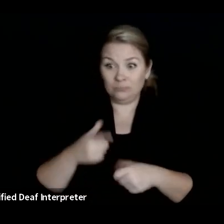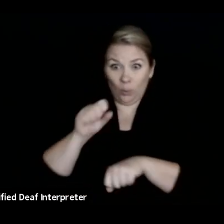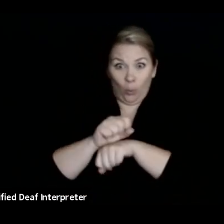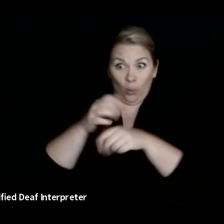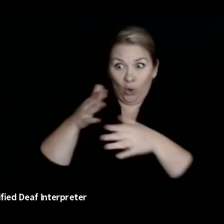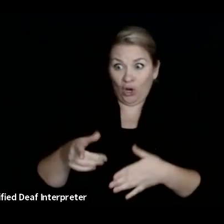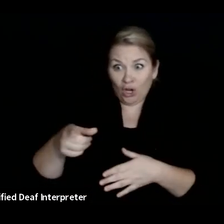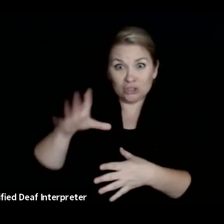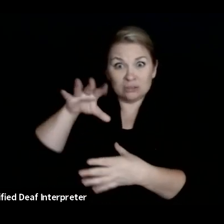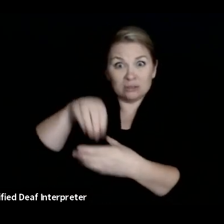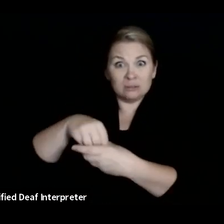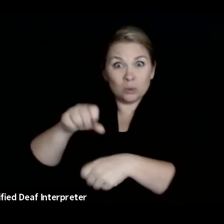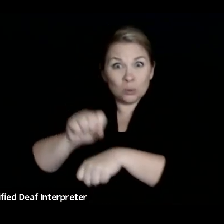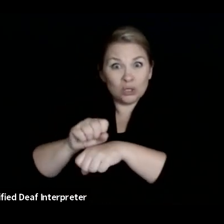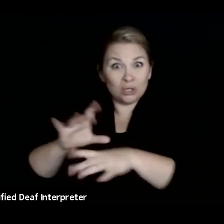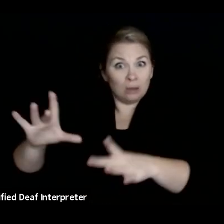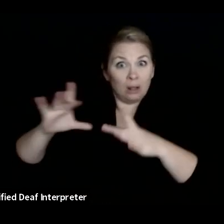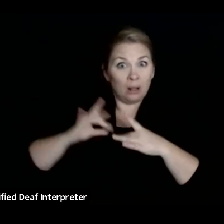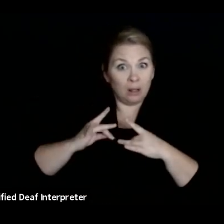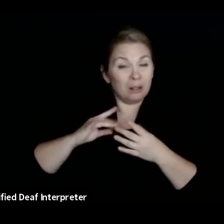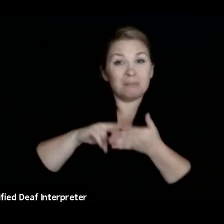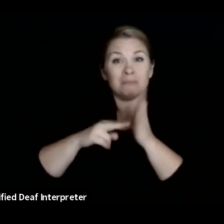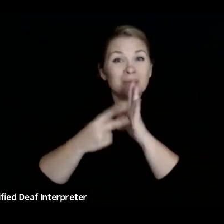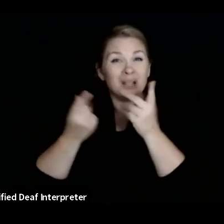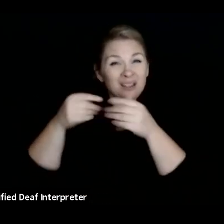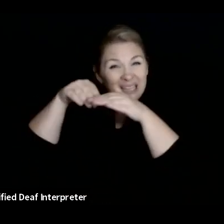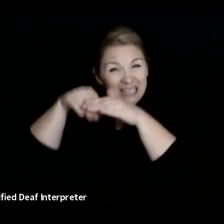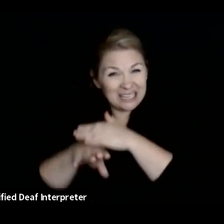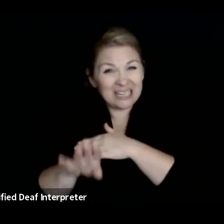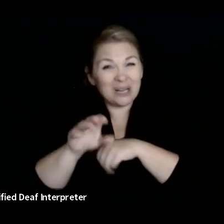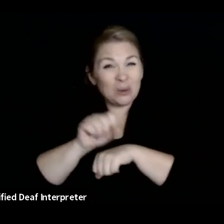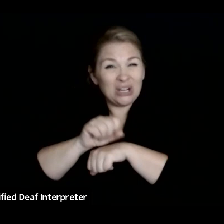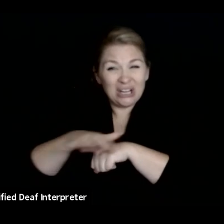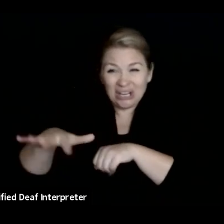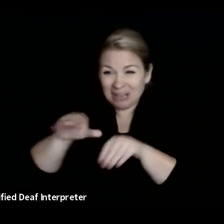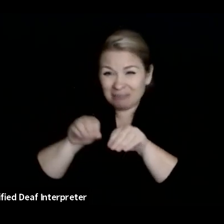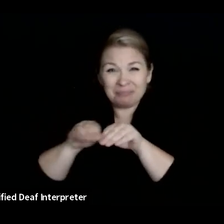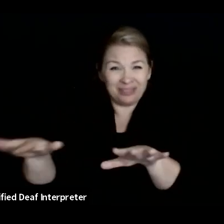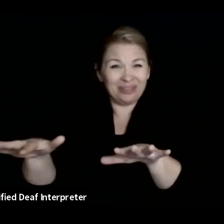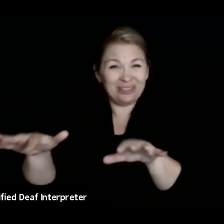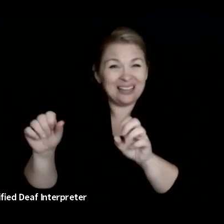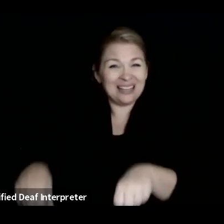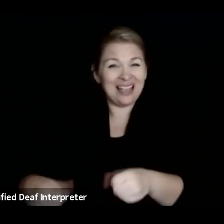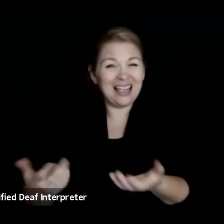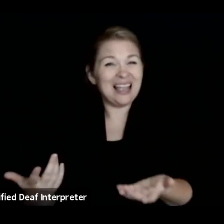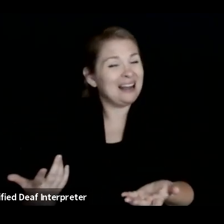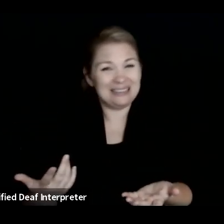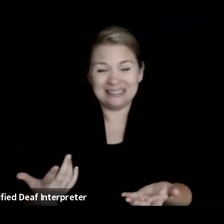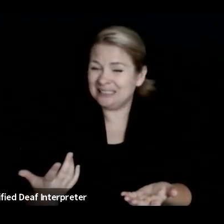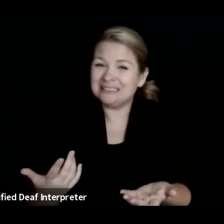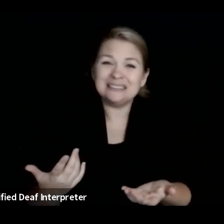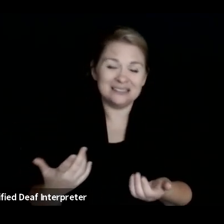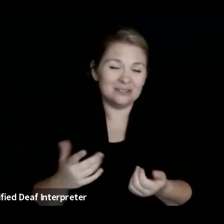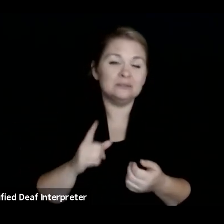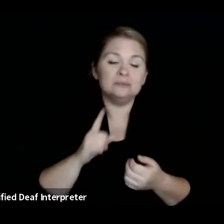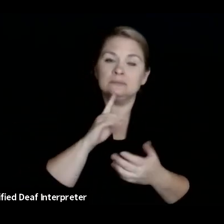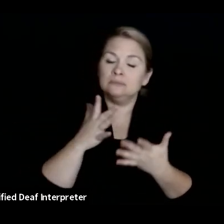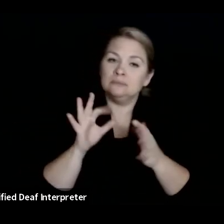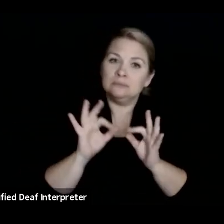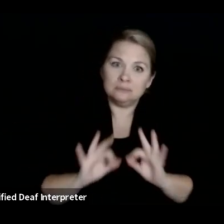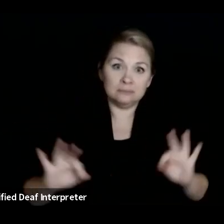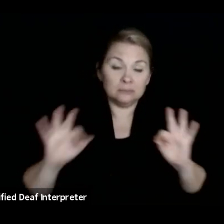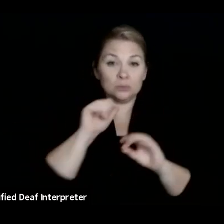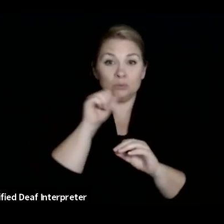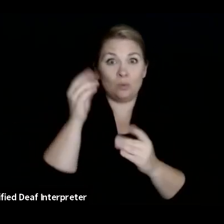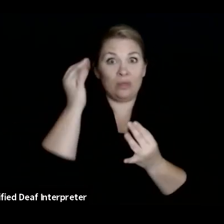is why you keep hearing me talk about the importance of keeping in mind not only your own perceived risk level, but also